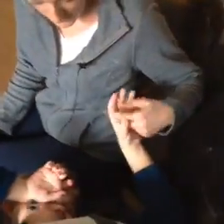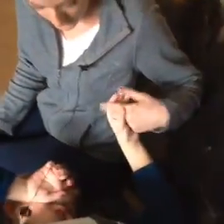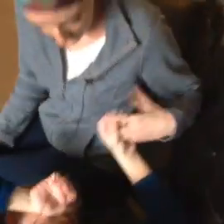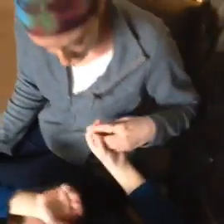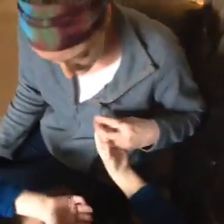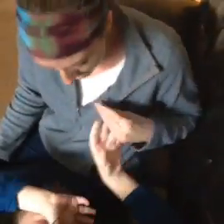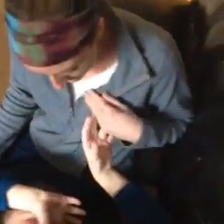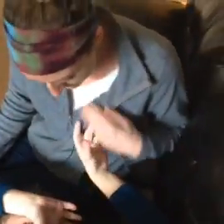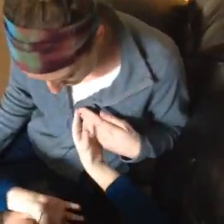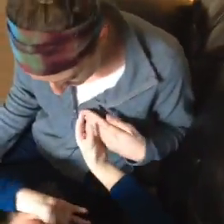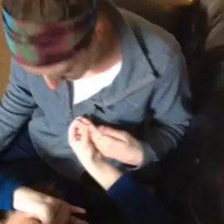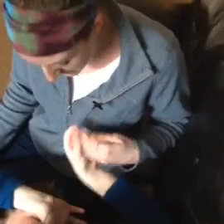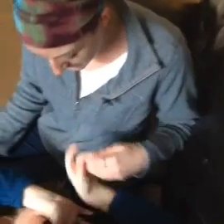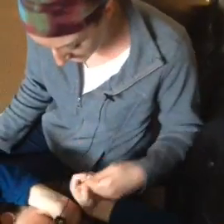I'm Emily.